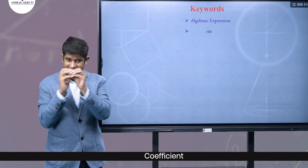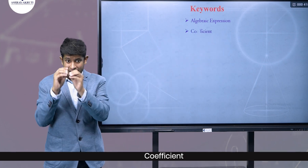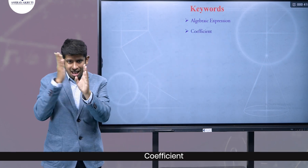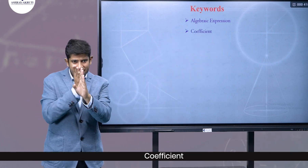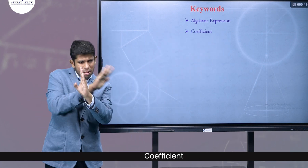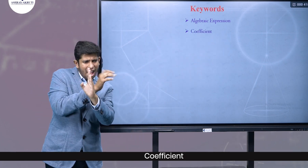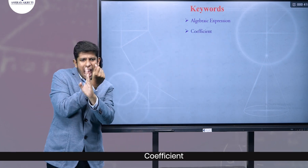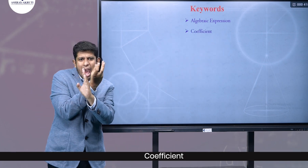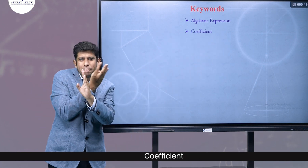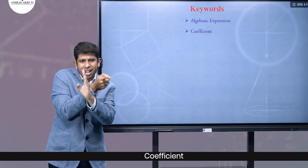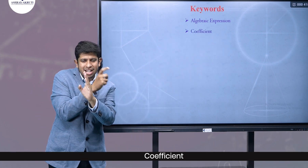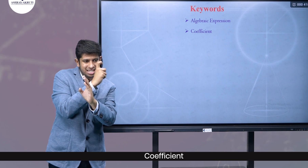coefficient,